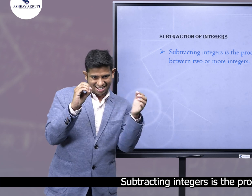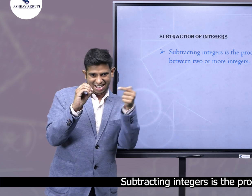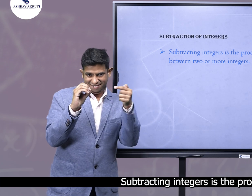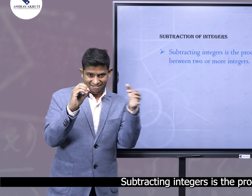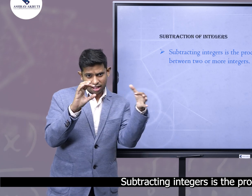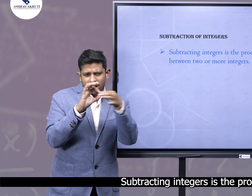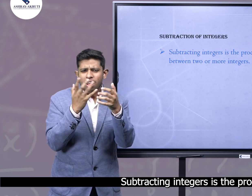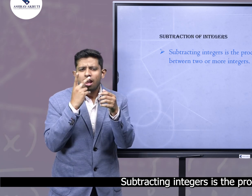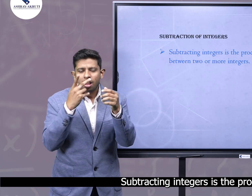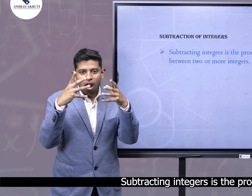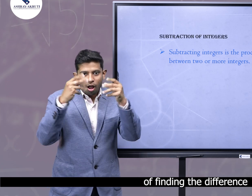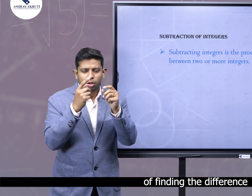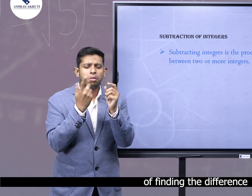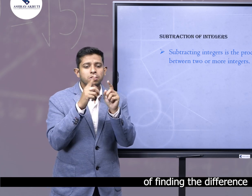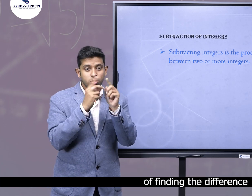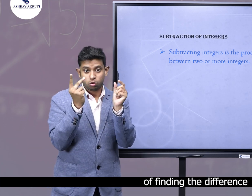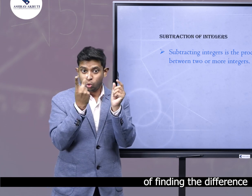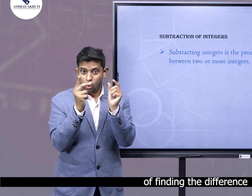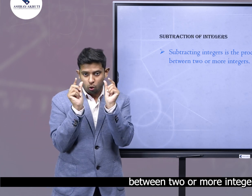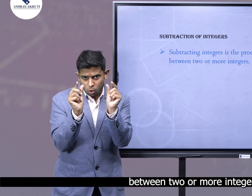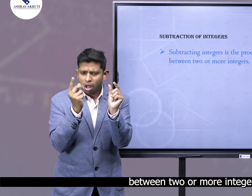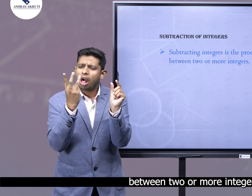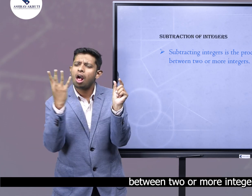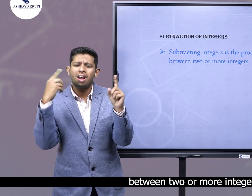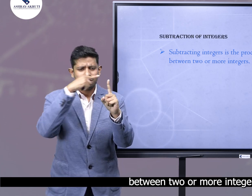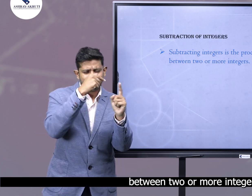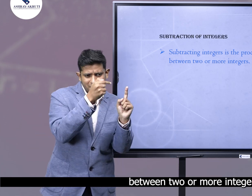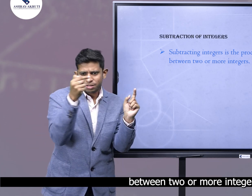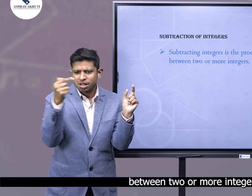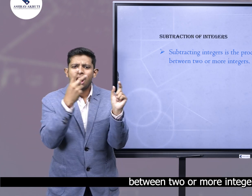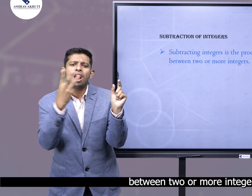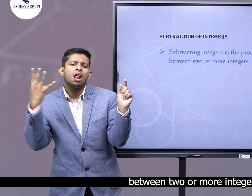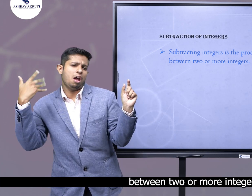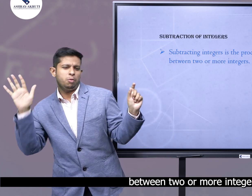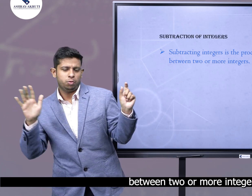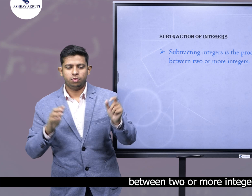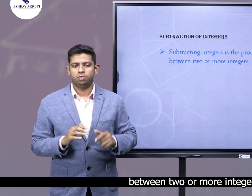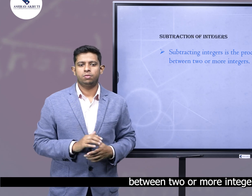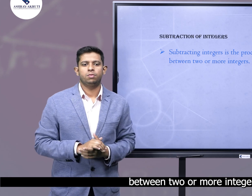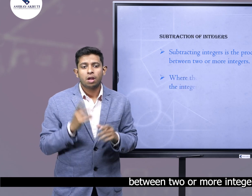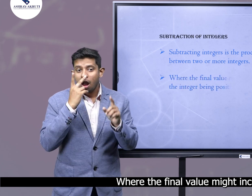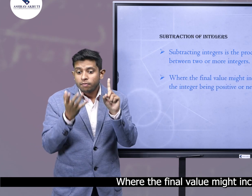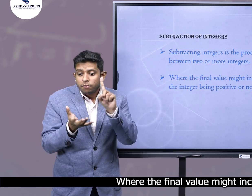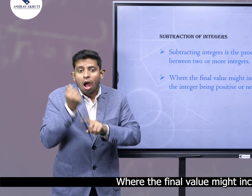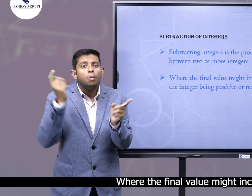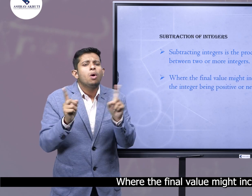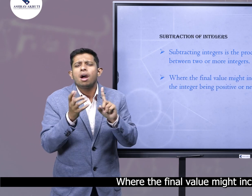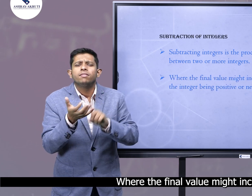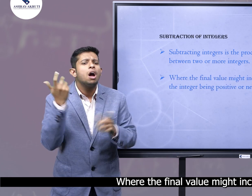Subtracting integers is the process of finding the difference between two or more integers, where the final value might